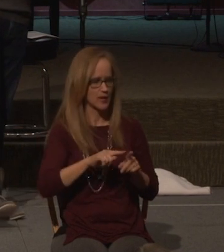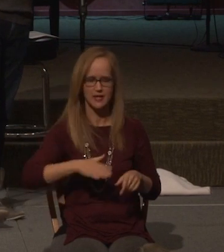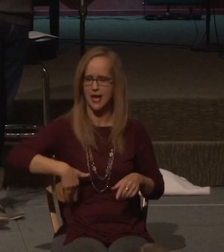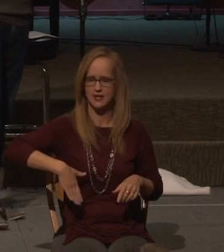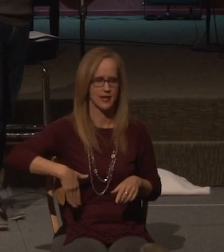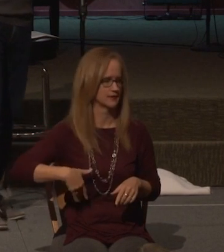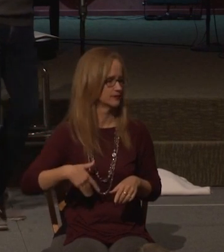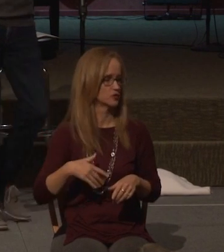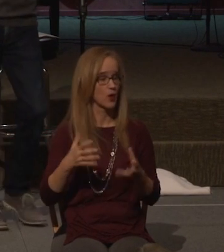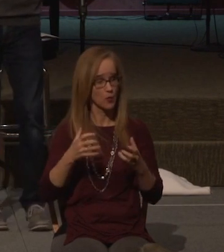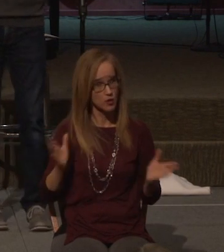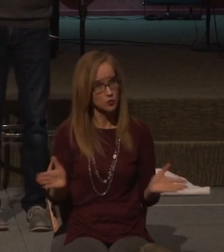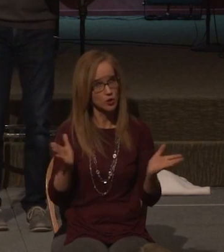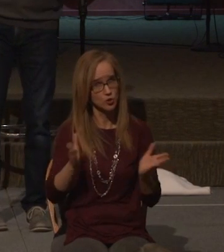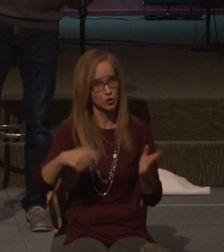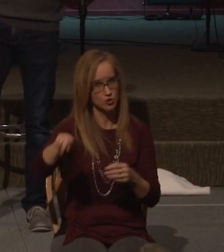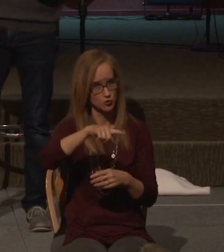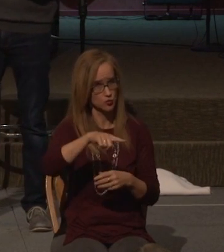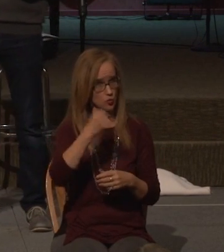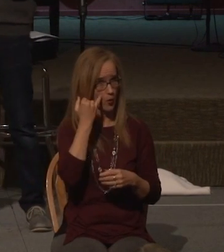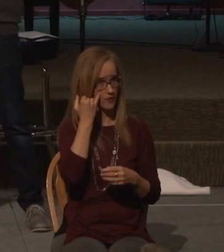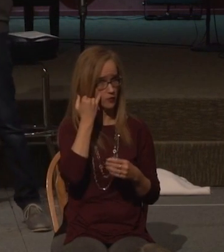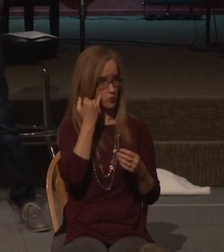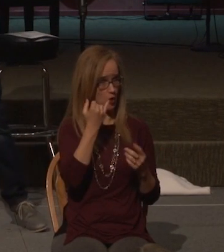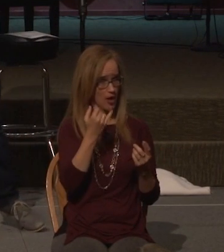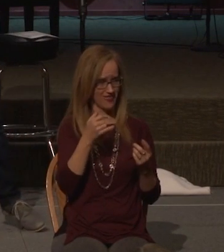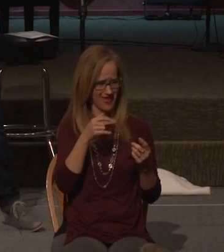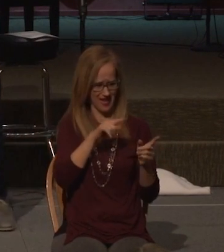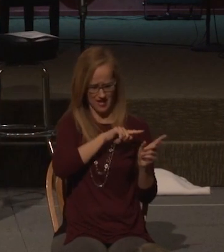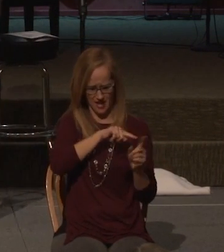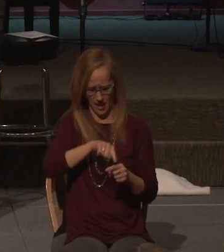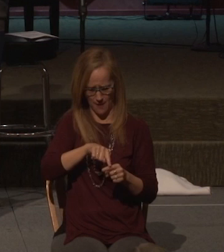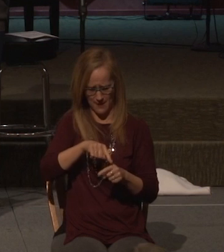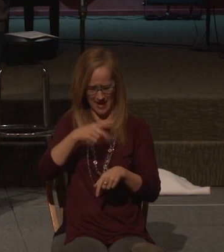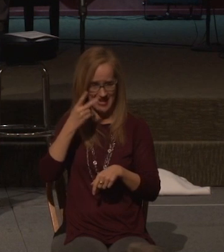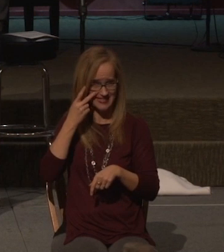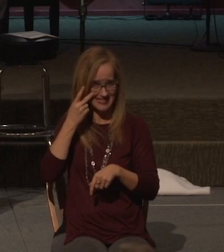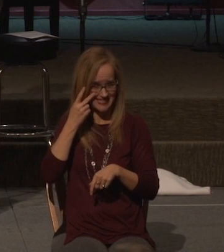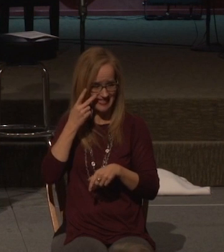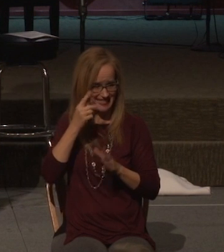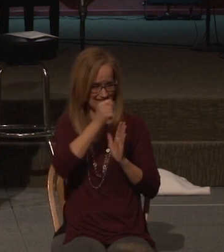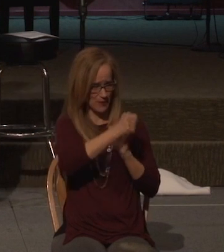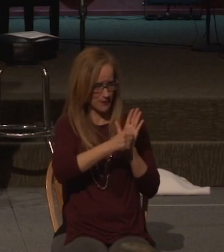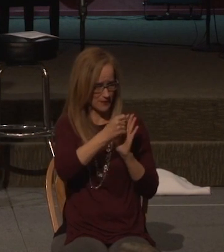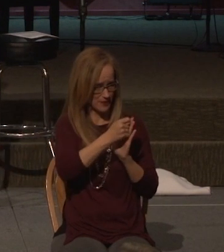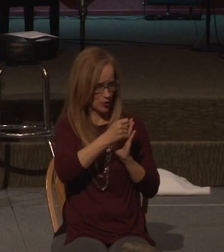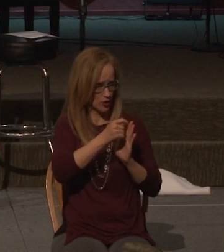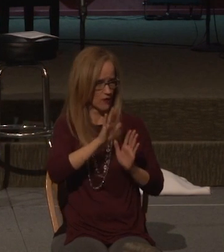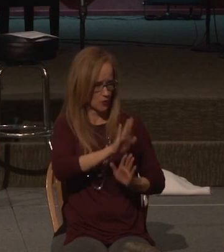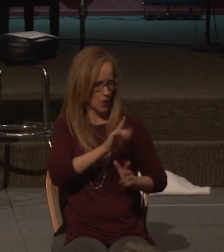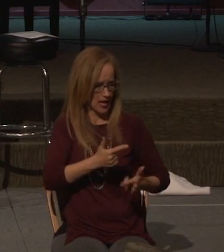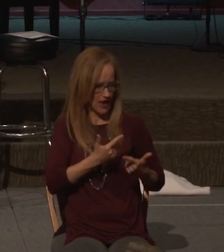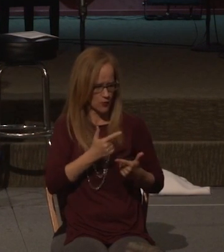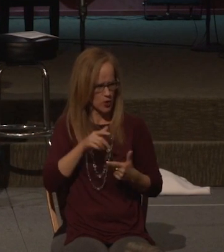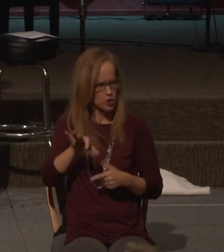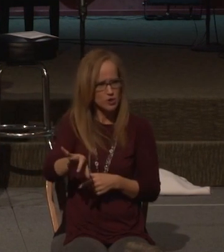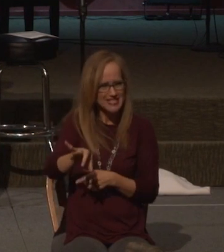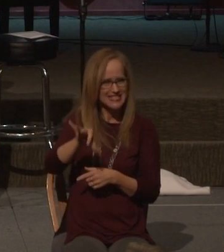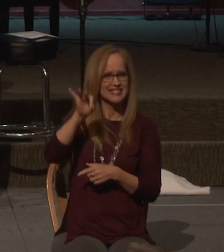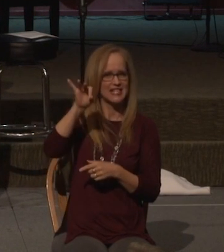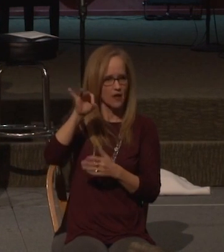what I want to encourage you. If you're in that come and see period of your life where you're discovering